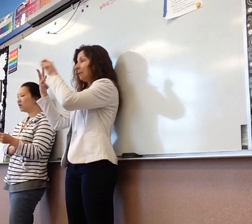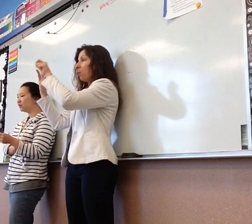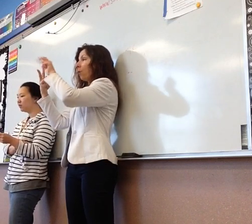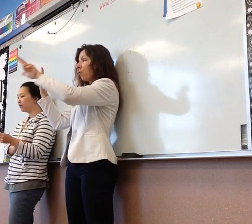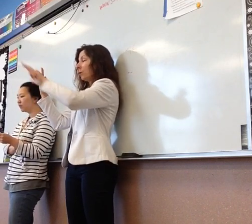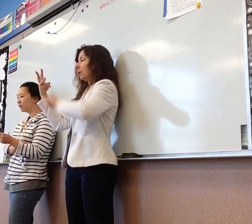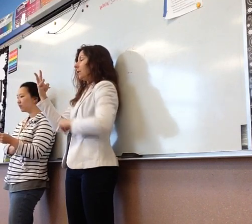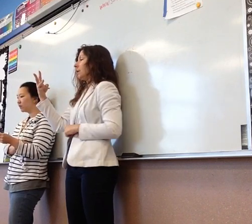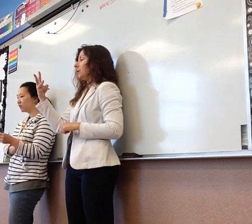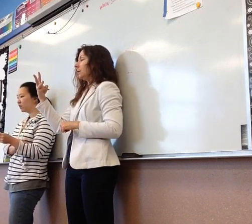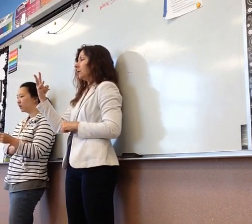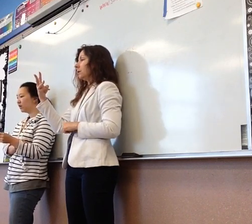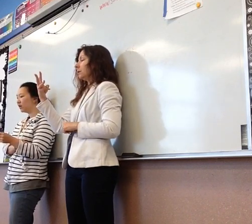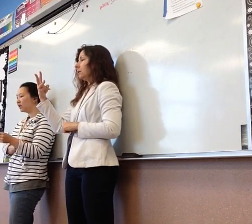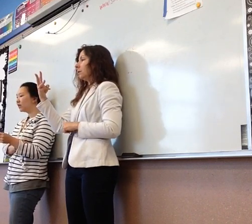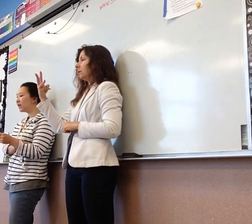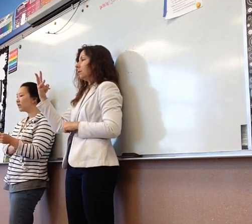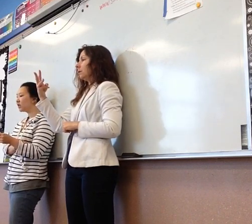6-3,